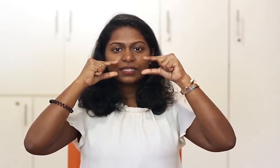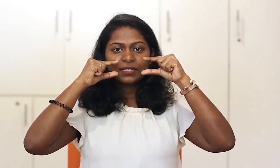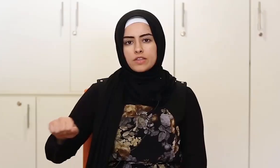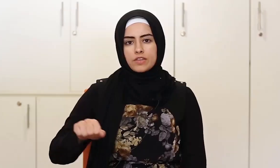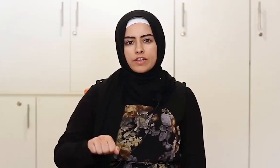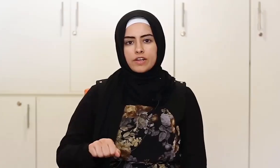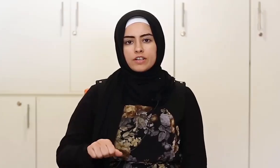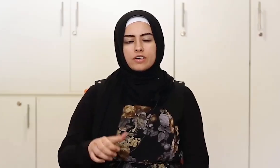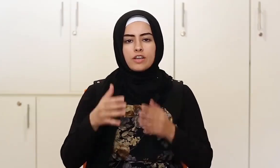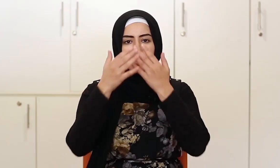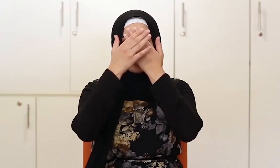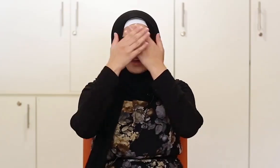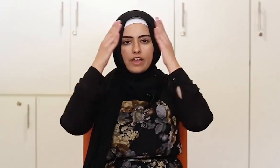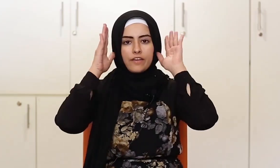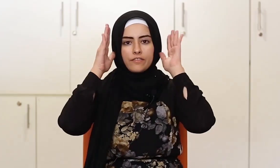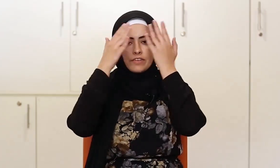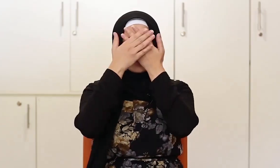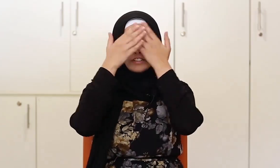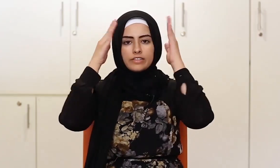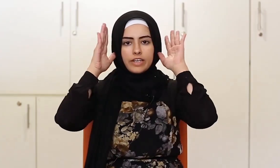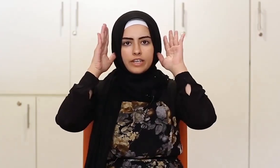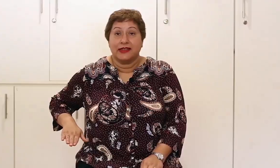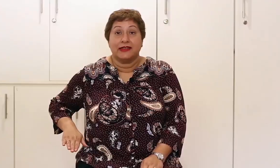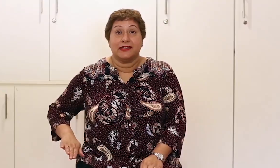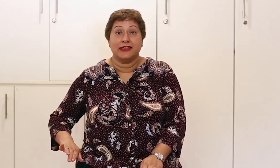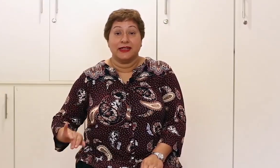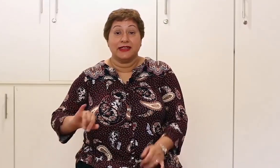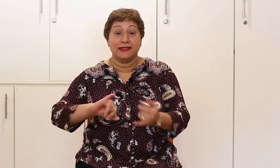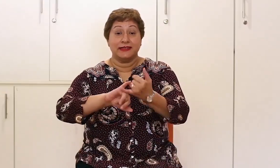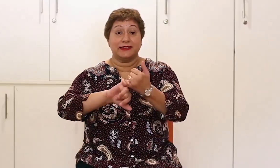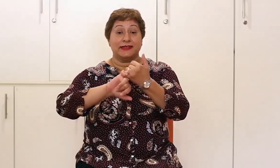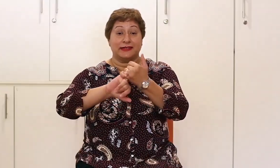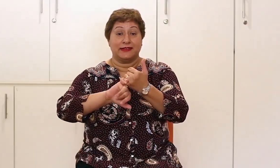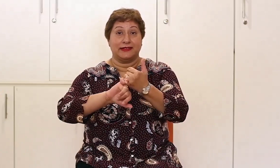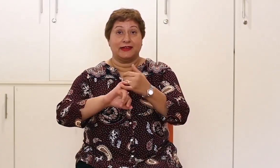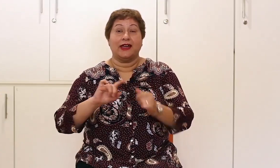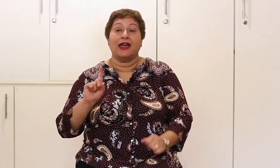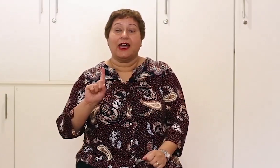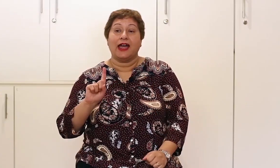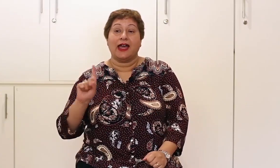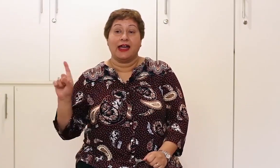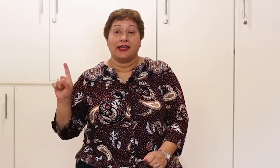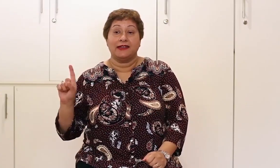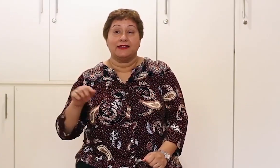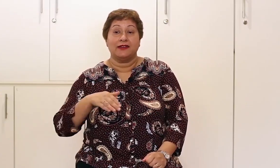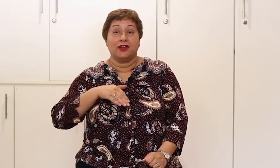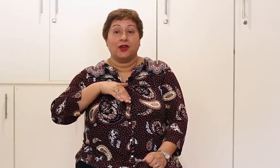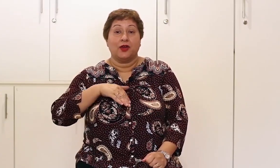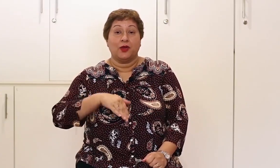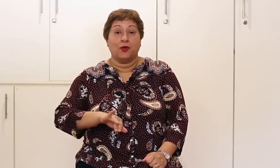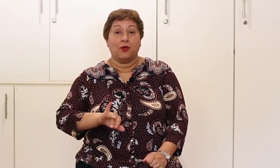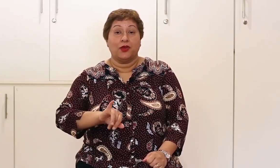communicate their everyday needs and